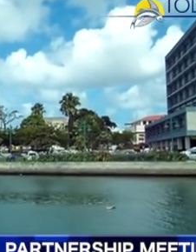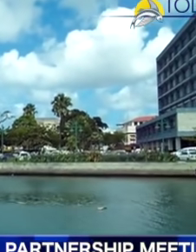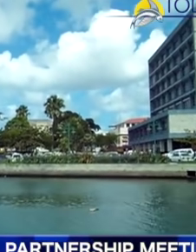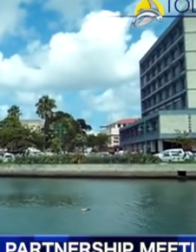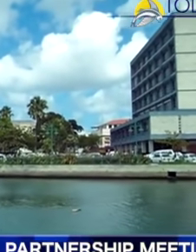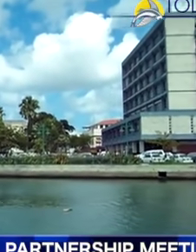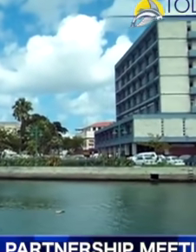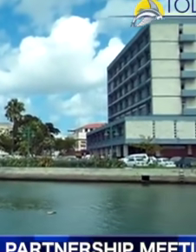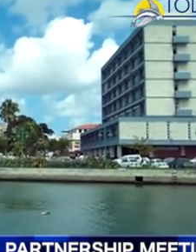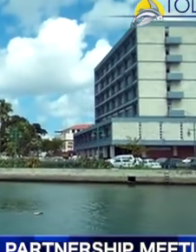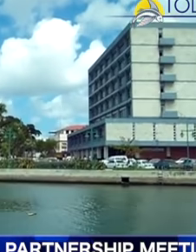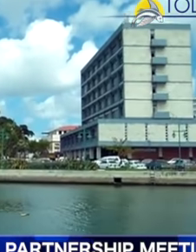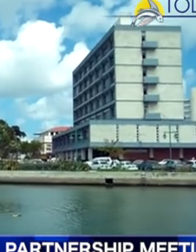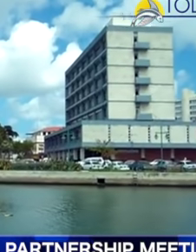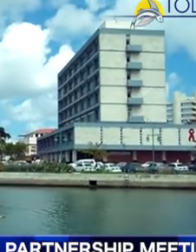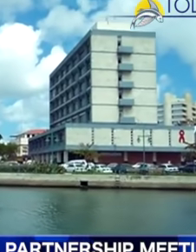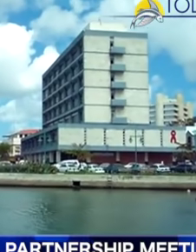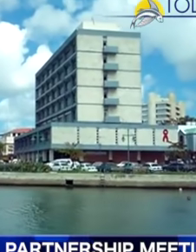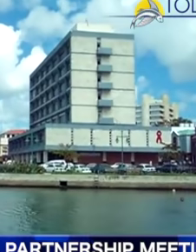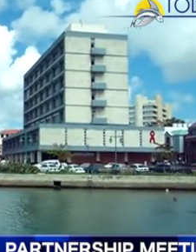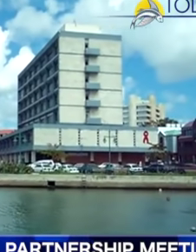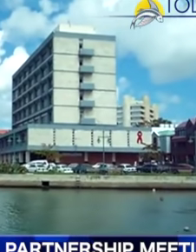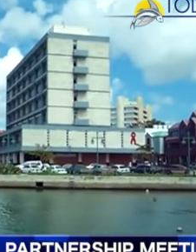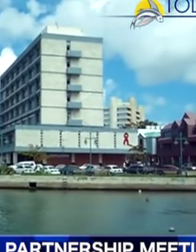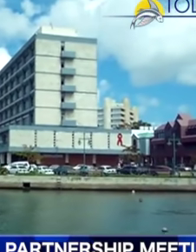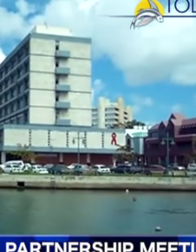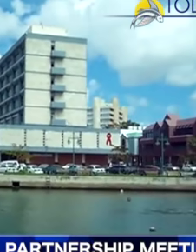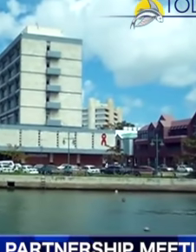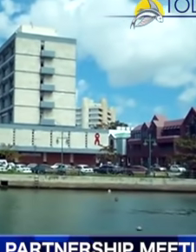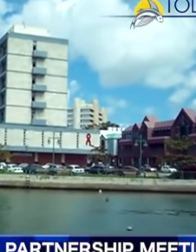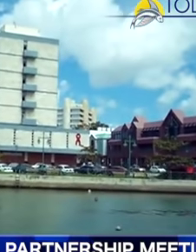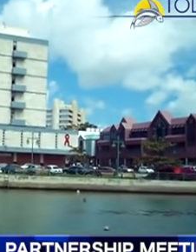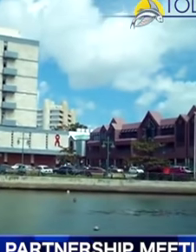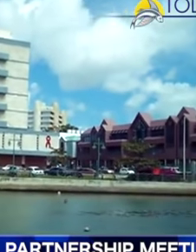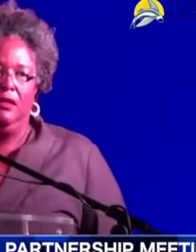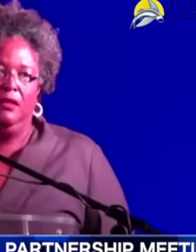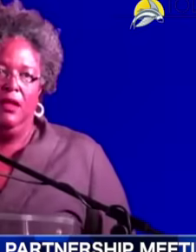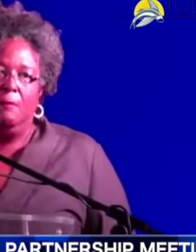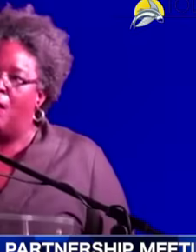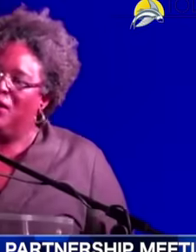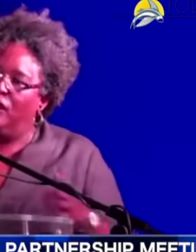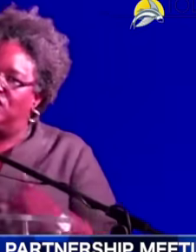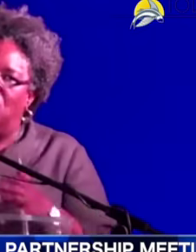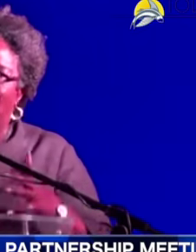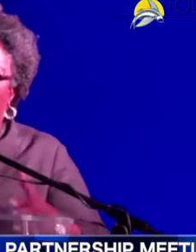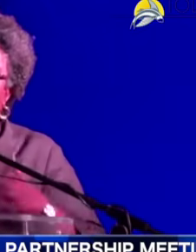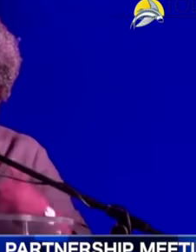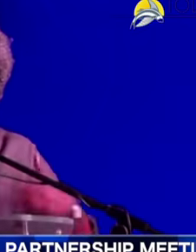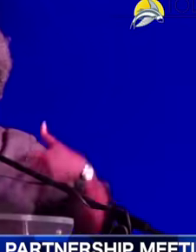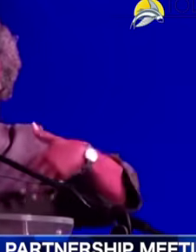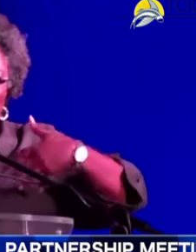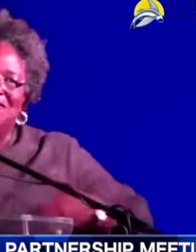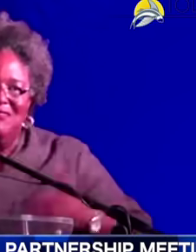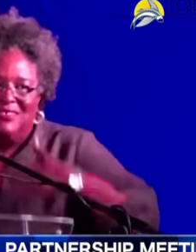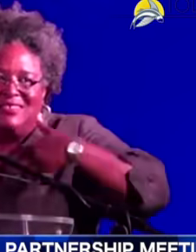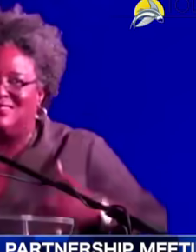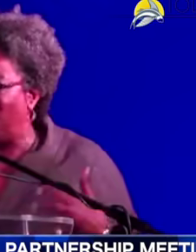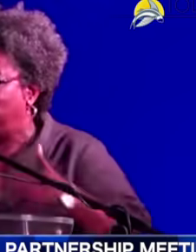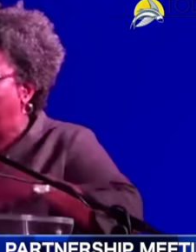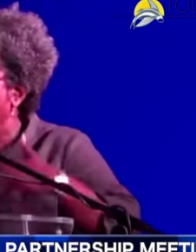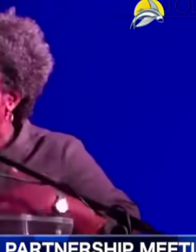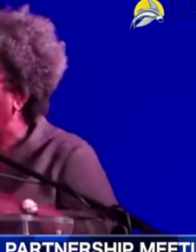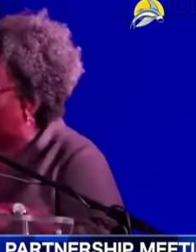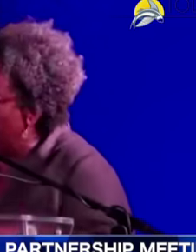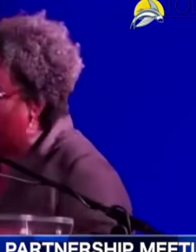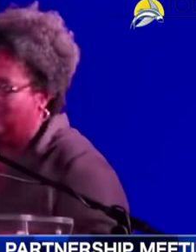of vaccination and pricing at the top of the agenda. Prime Minister Mia Mottley spoke about the pending